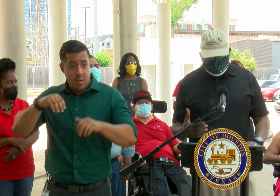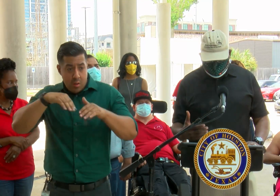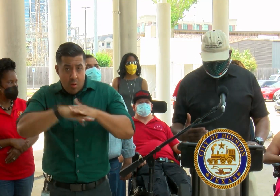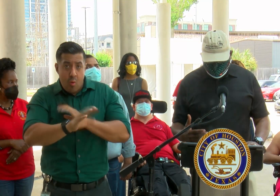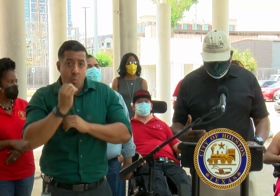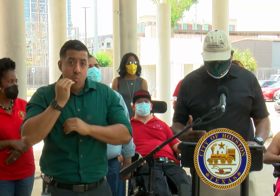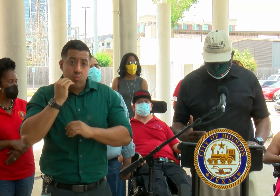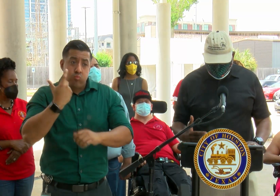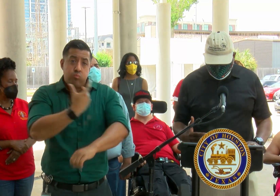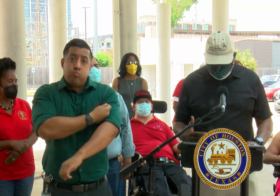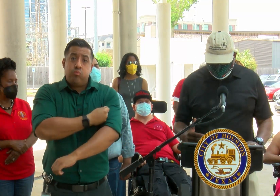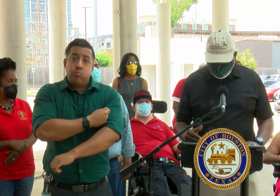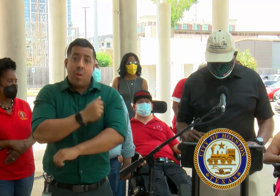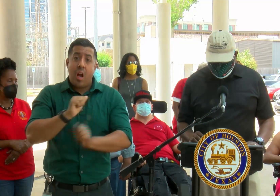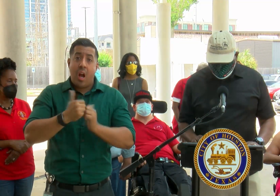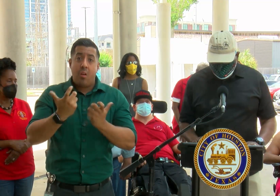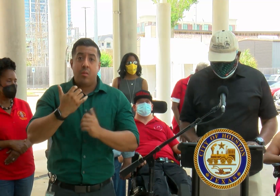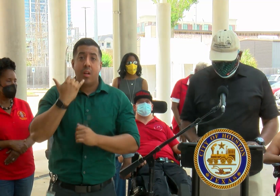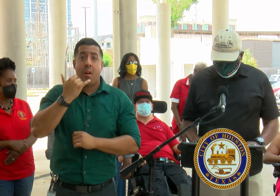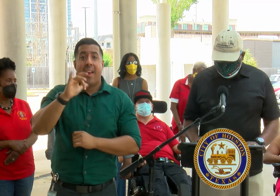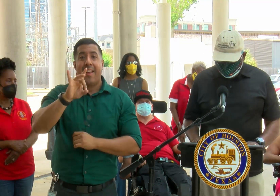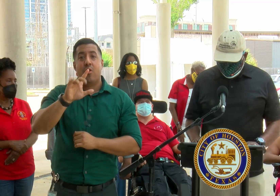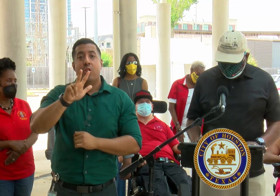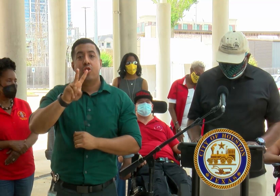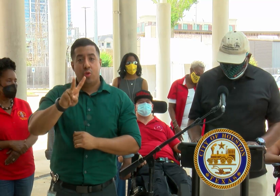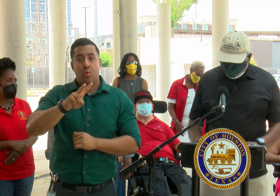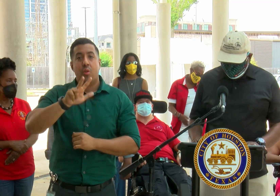to access those, you need to call